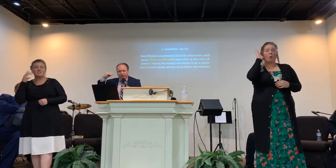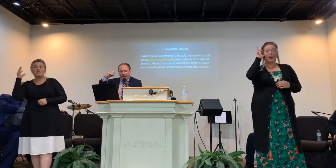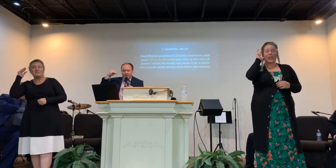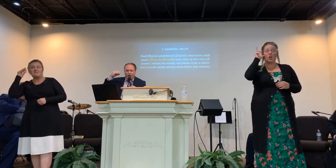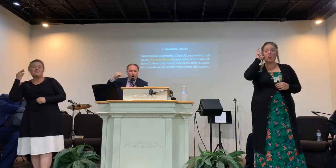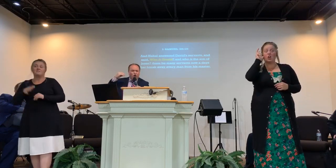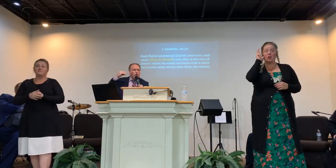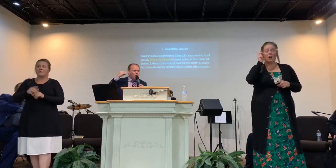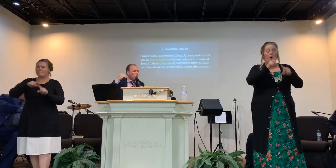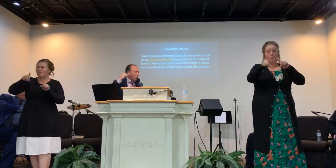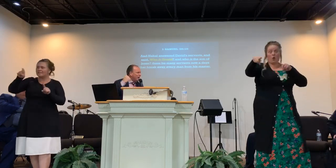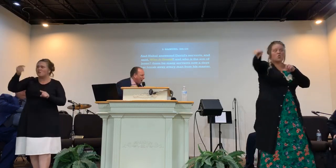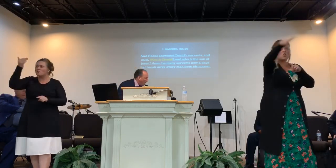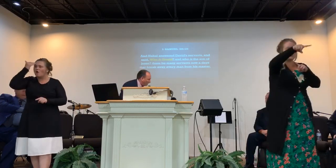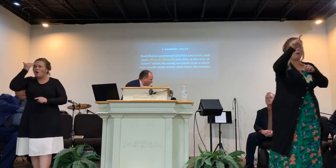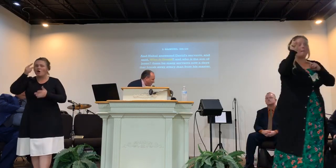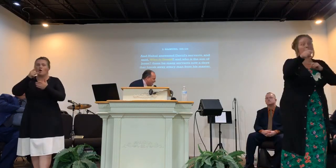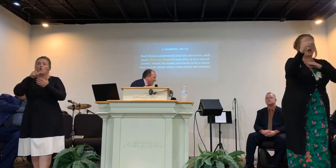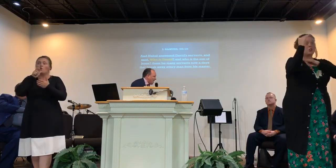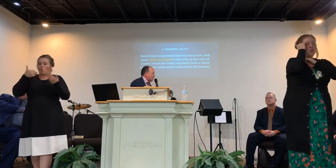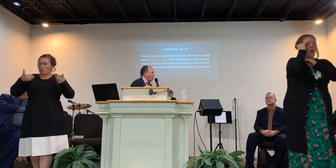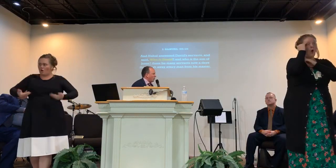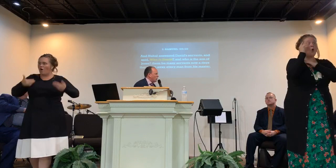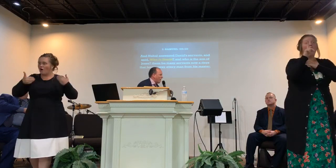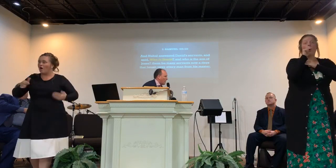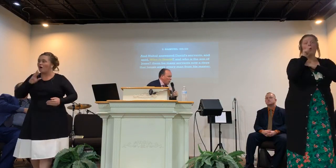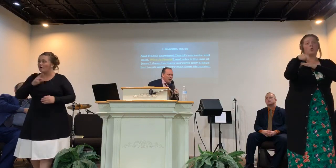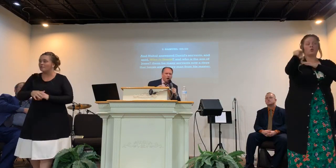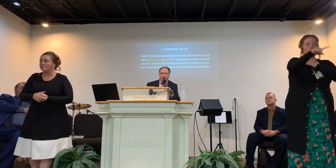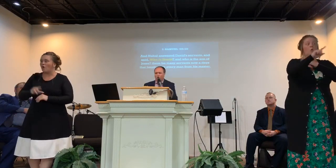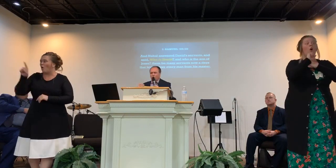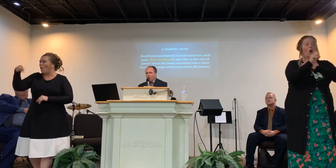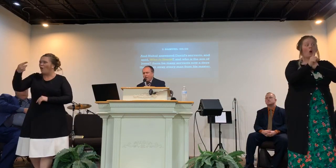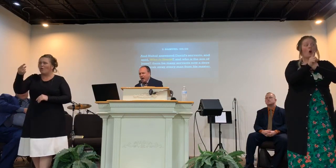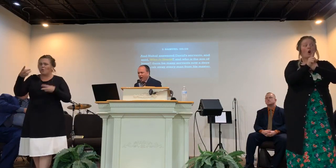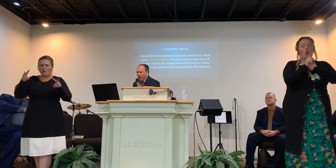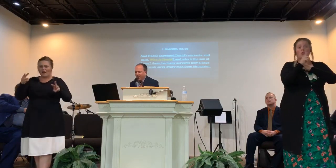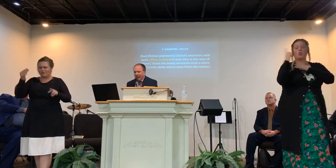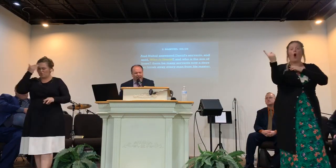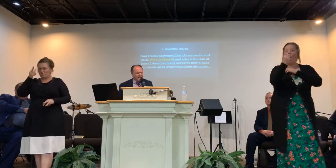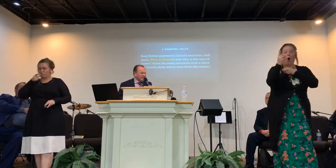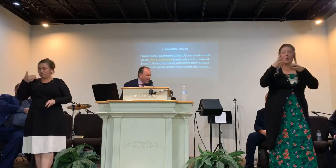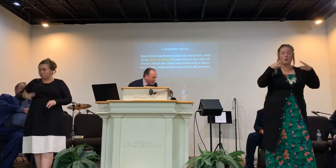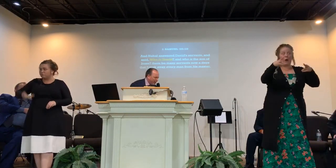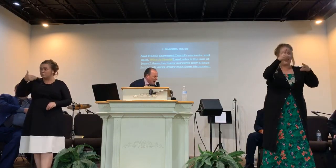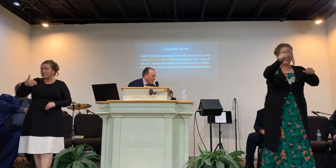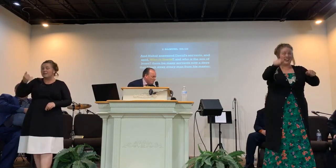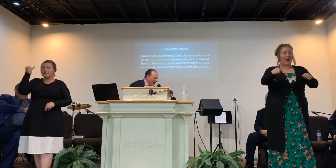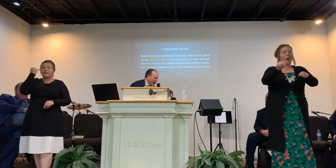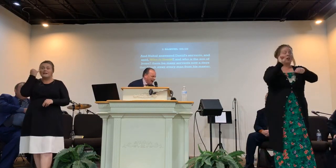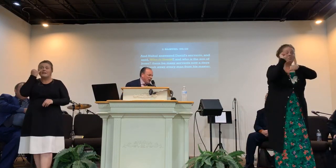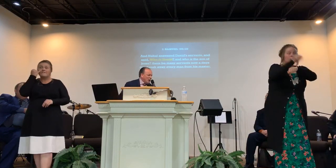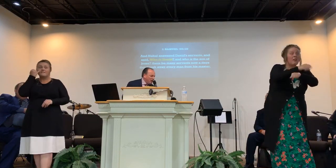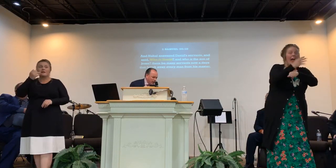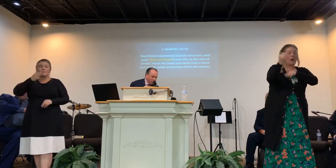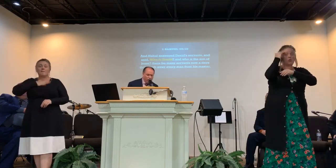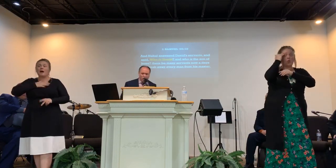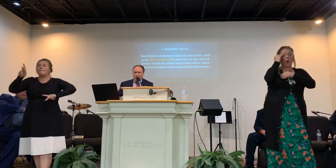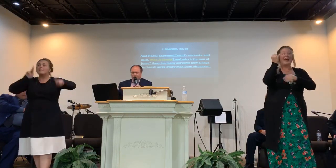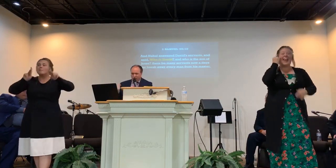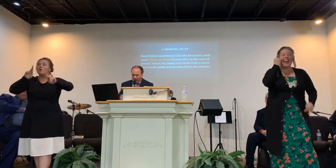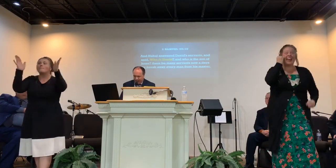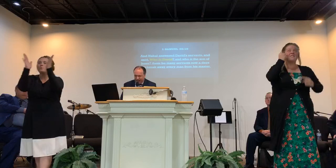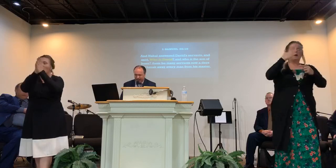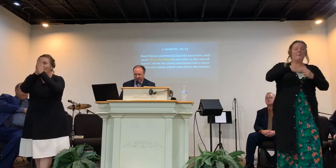But we got to know who we are. And the only way we know who we are is if my